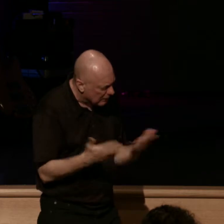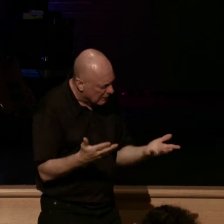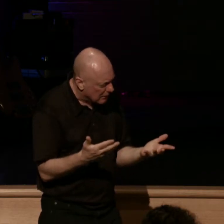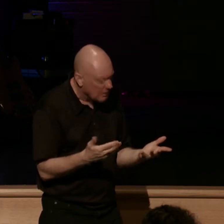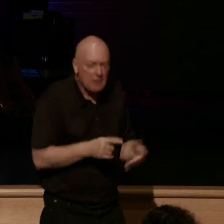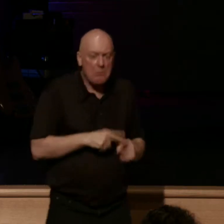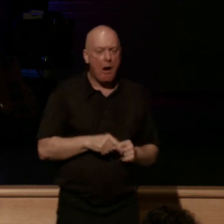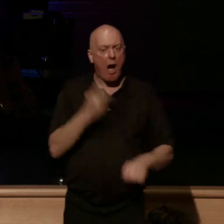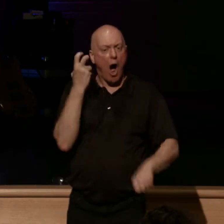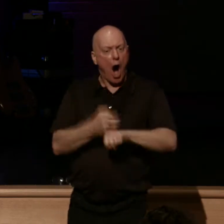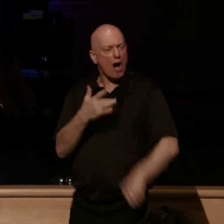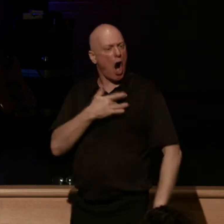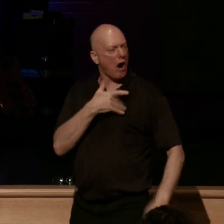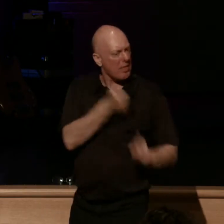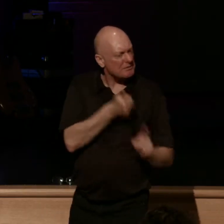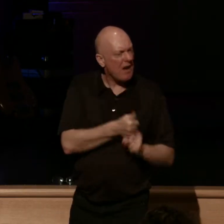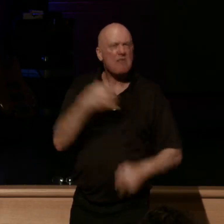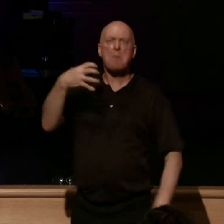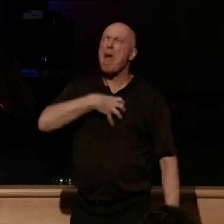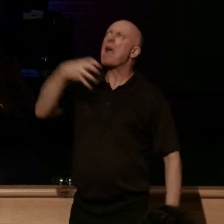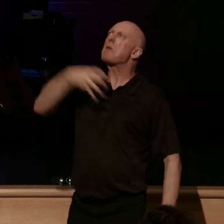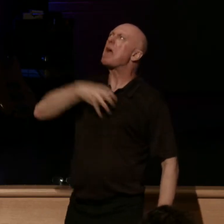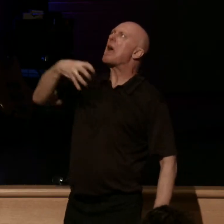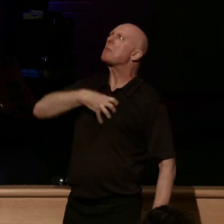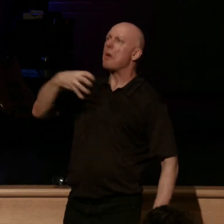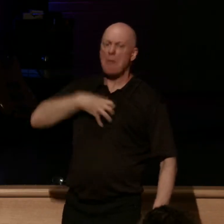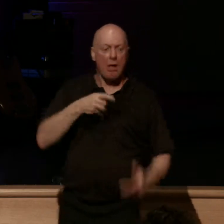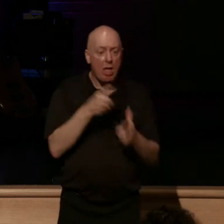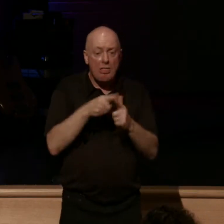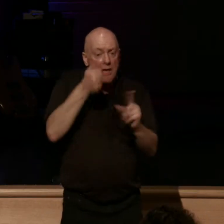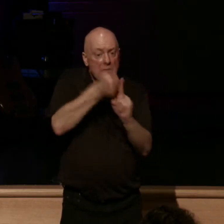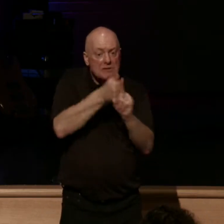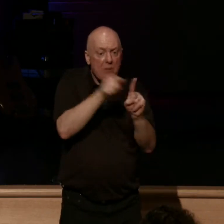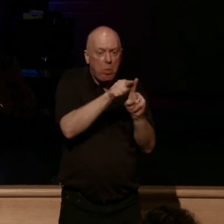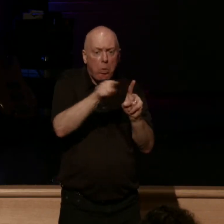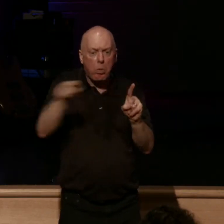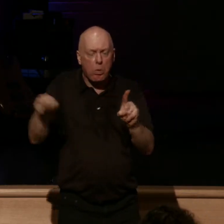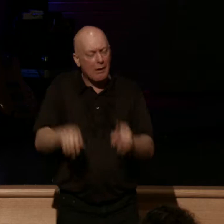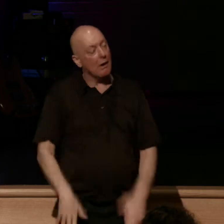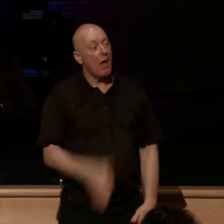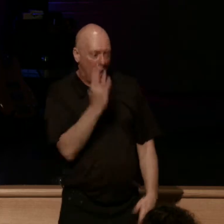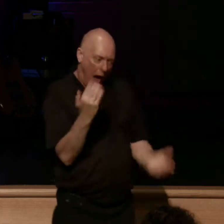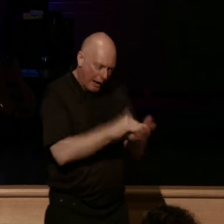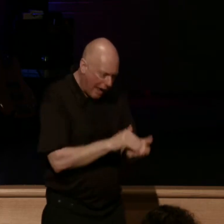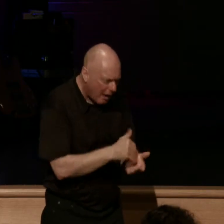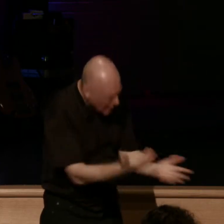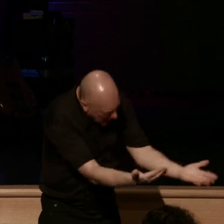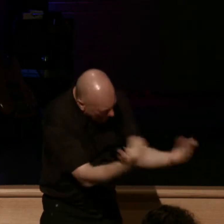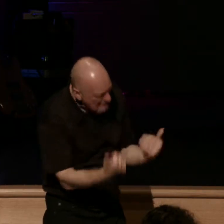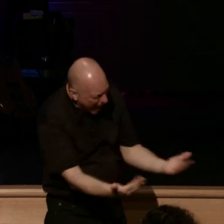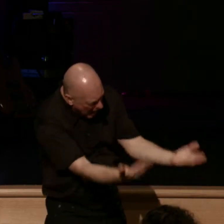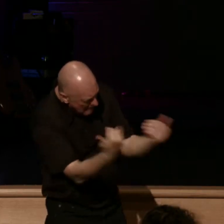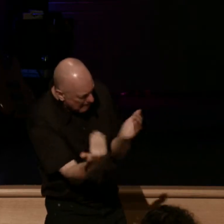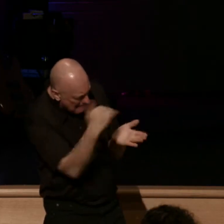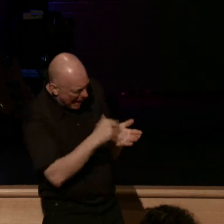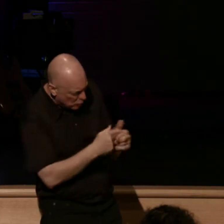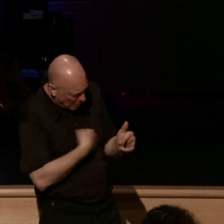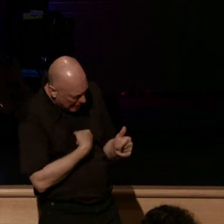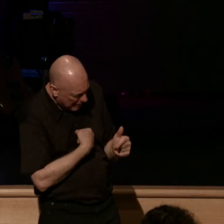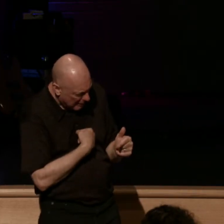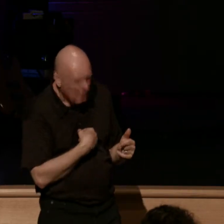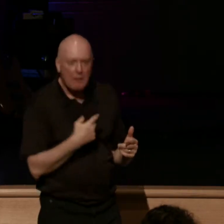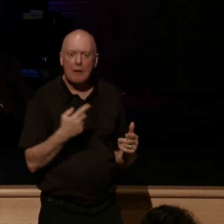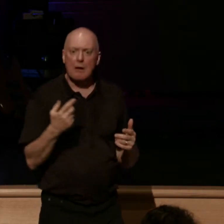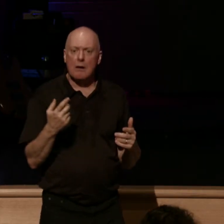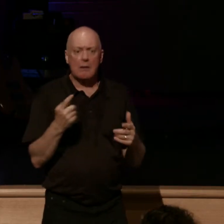grow calloused in the heart. They start to complain, and they fall away from the Lord again. God calls them back, and they're there for a little bit, a couple of good leaders, but